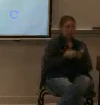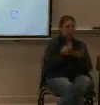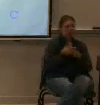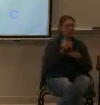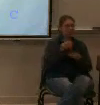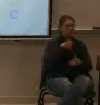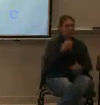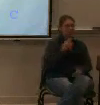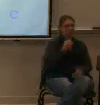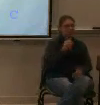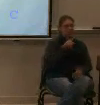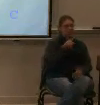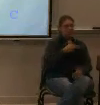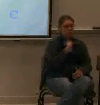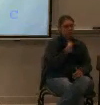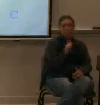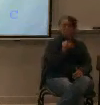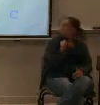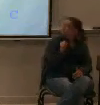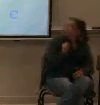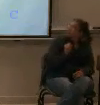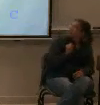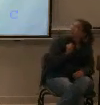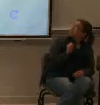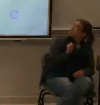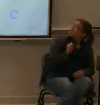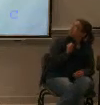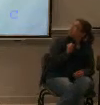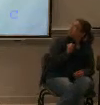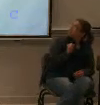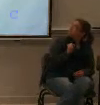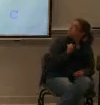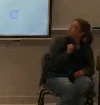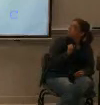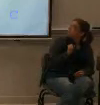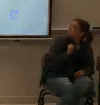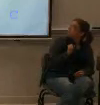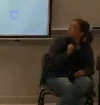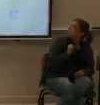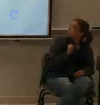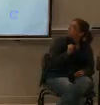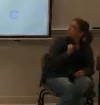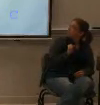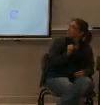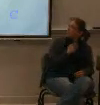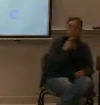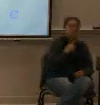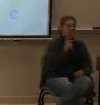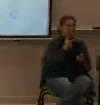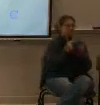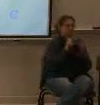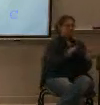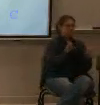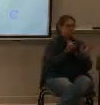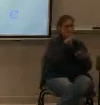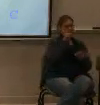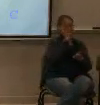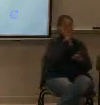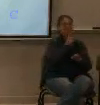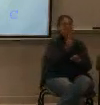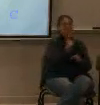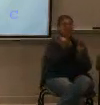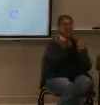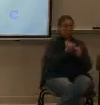The next one's phosphorus cycle. Phosphorus is extraordinarily important because it is the limiting